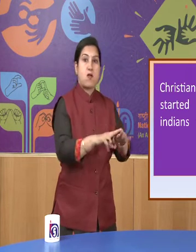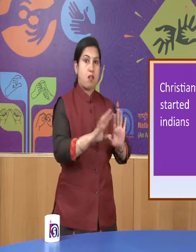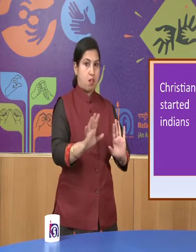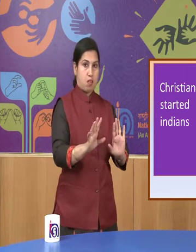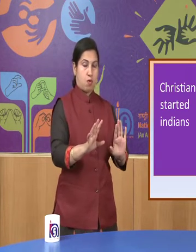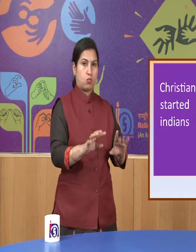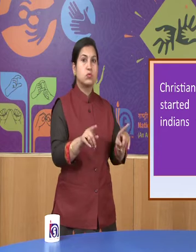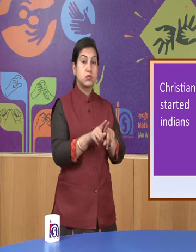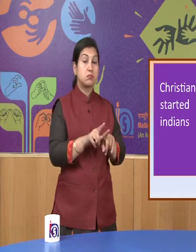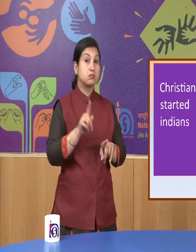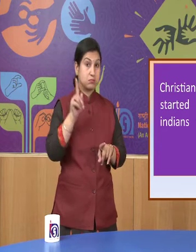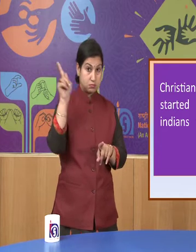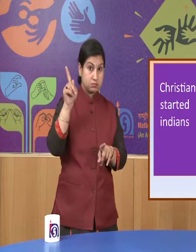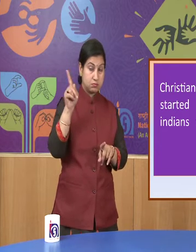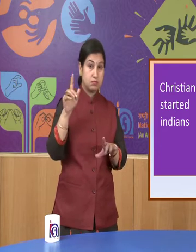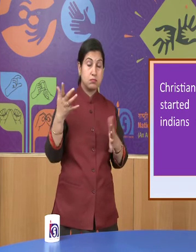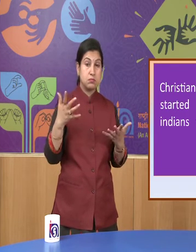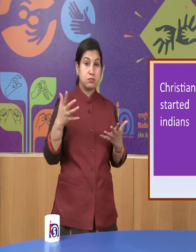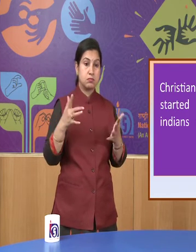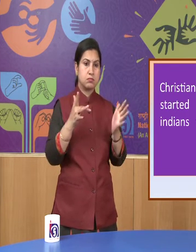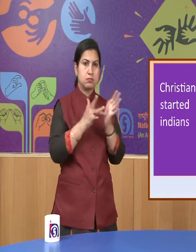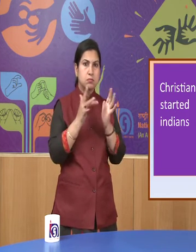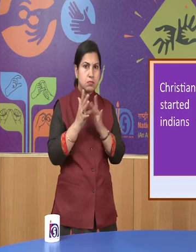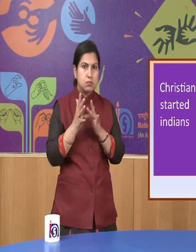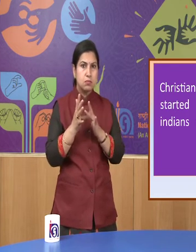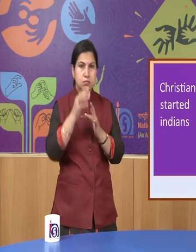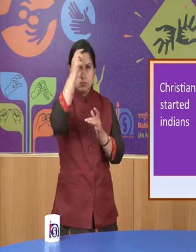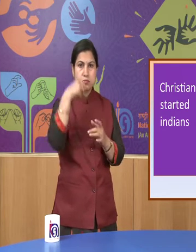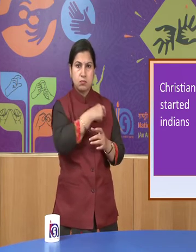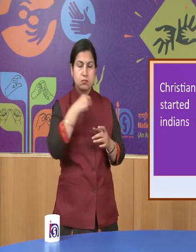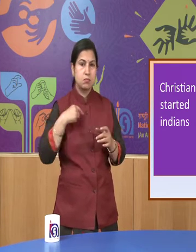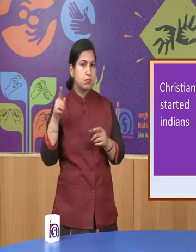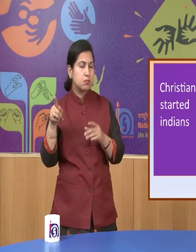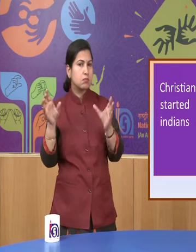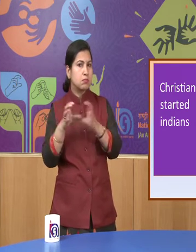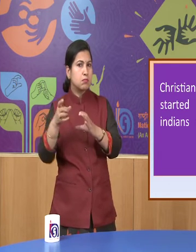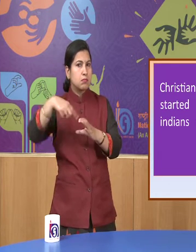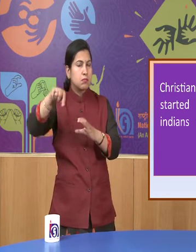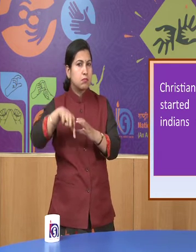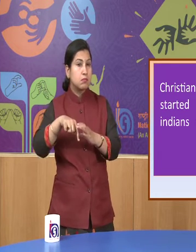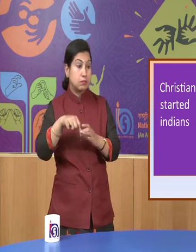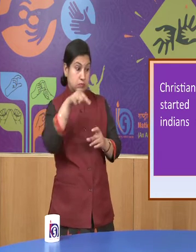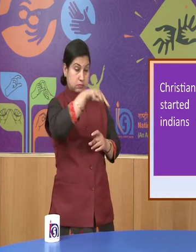as the Christian missionaries opened schools and colleges in the country